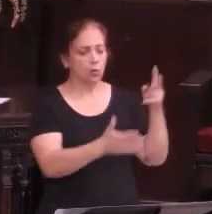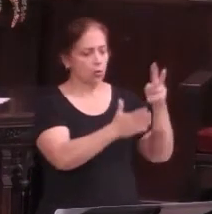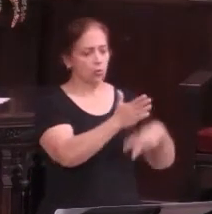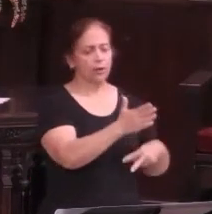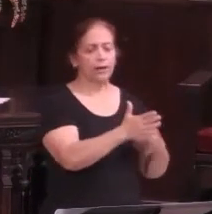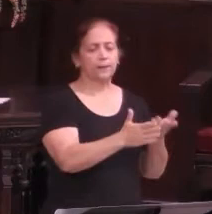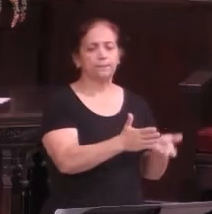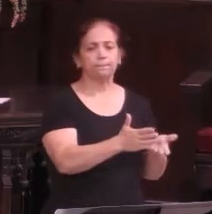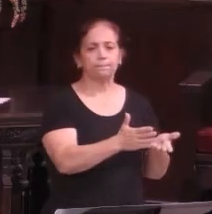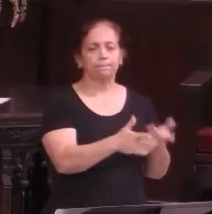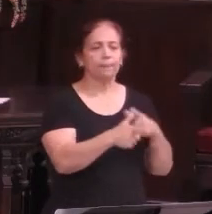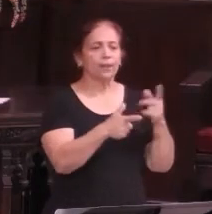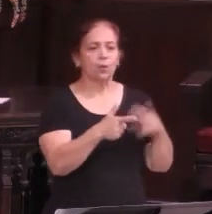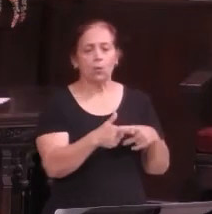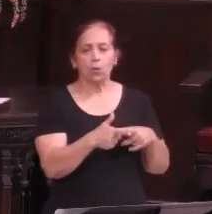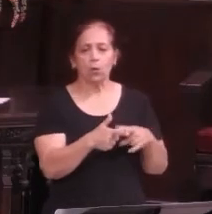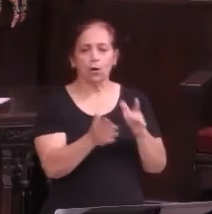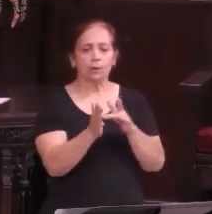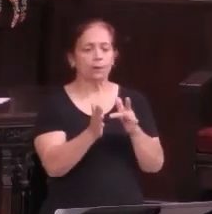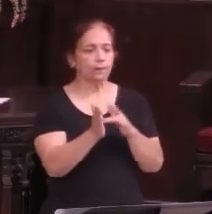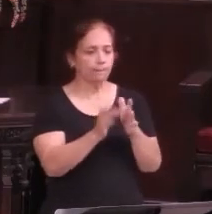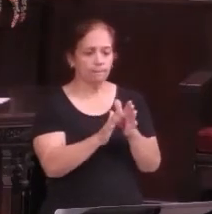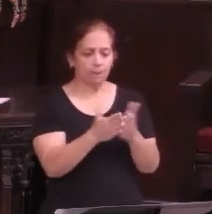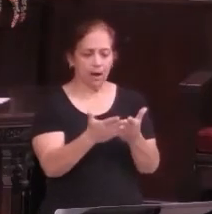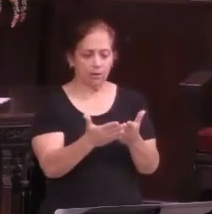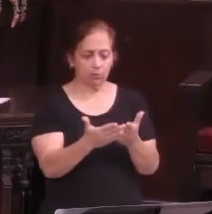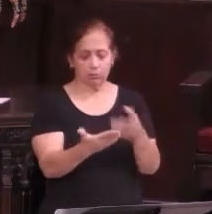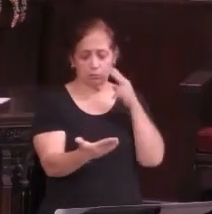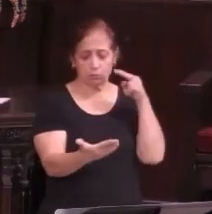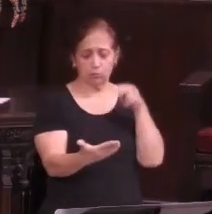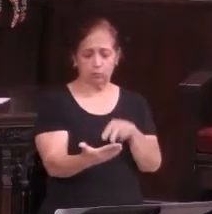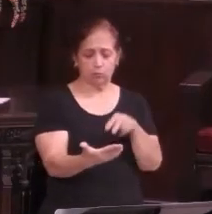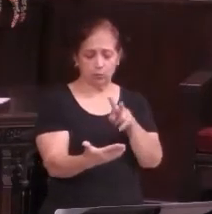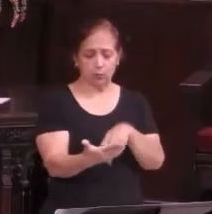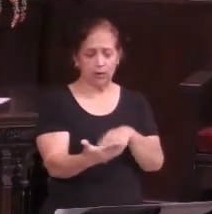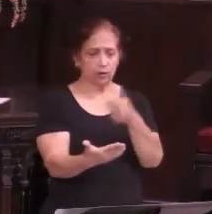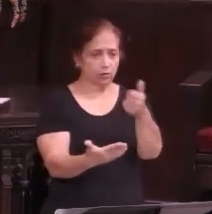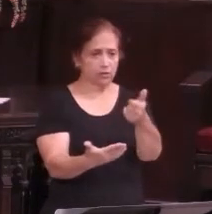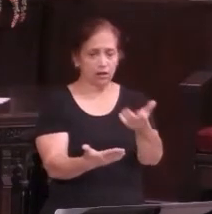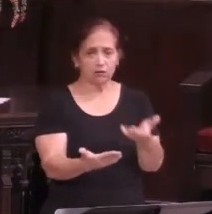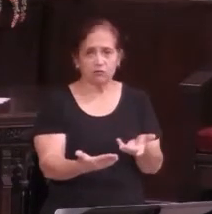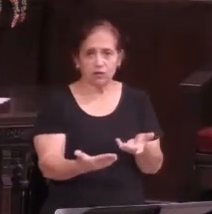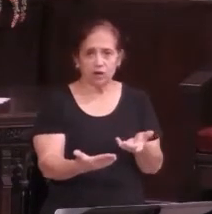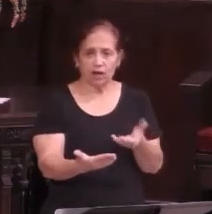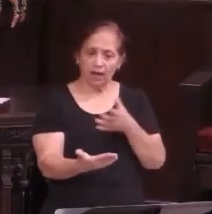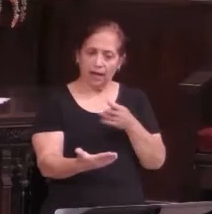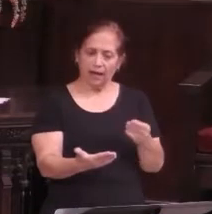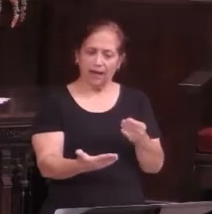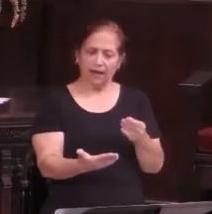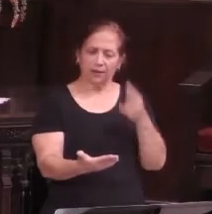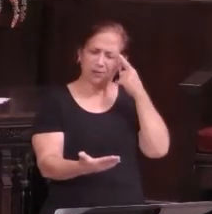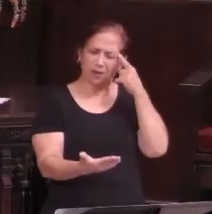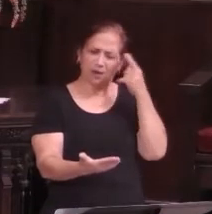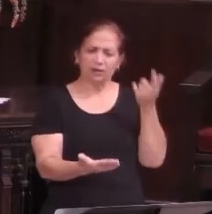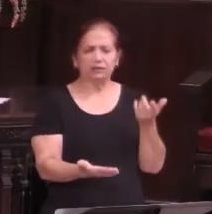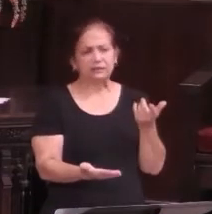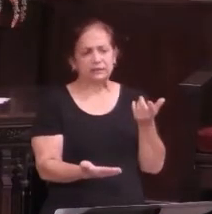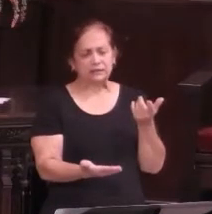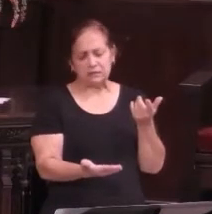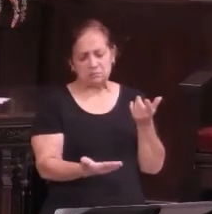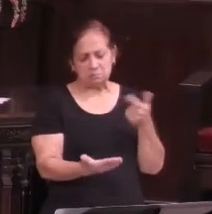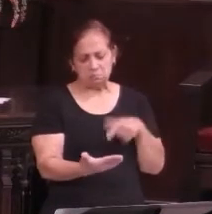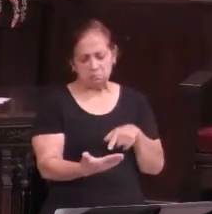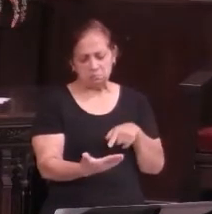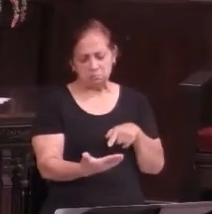reading or opened your Bible to read something yourself and have ended up thinking, "I'm just